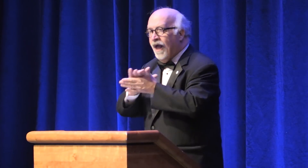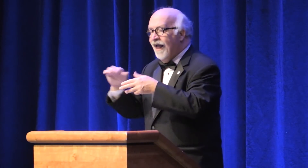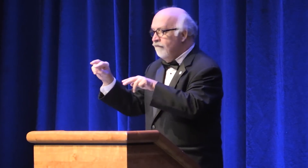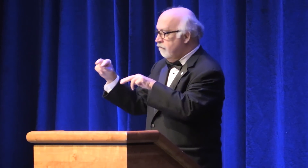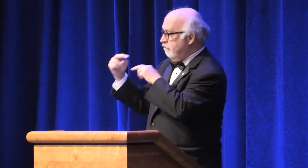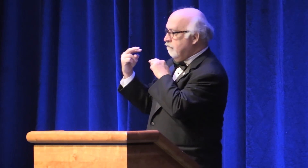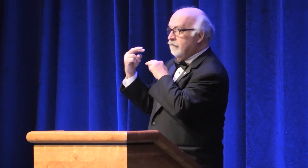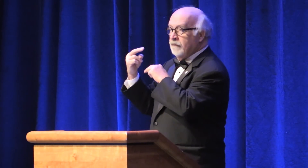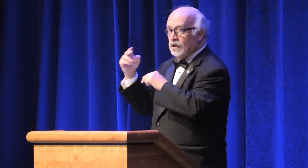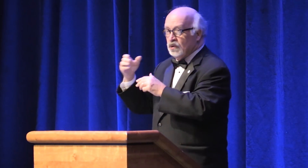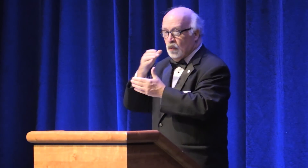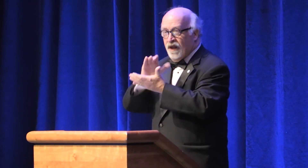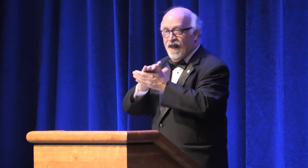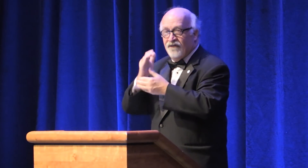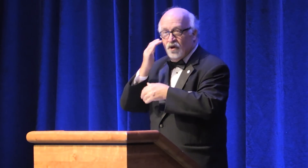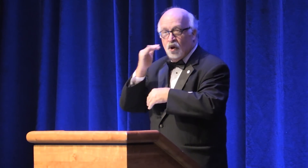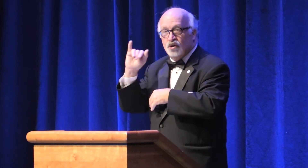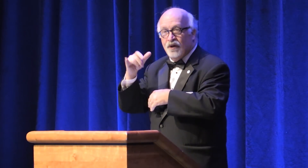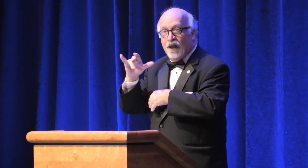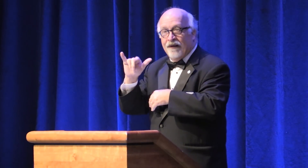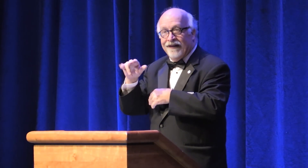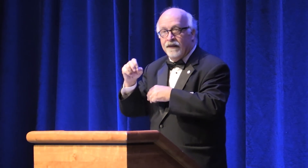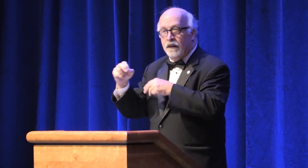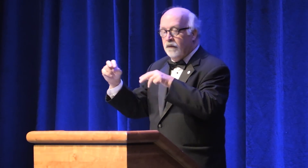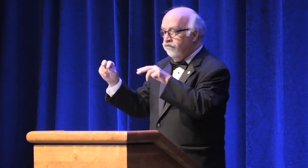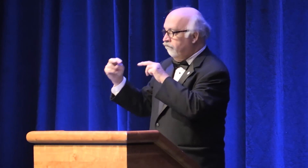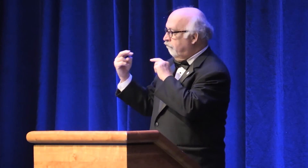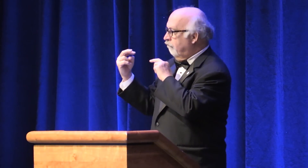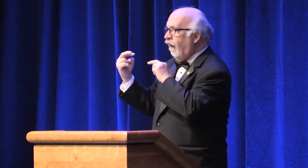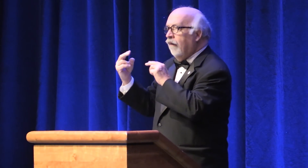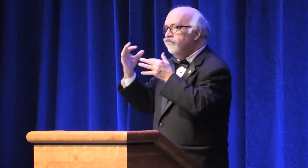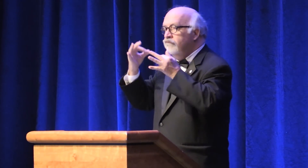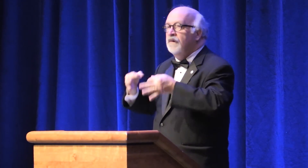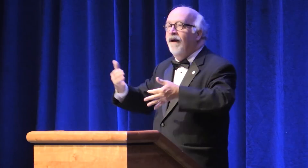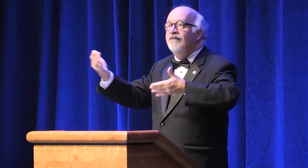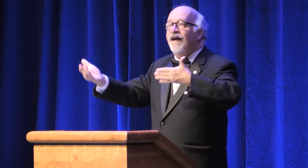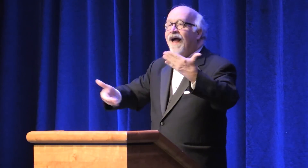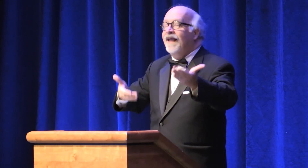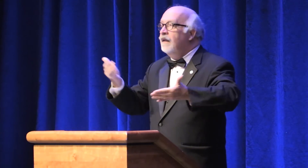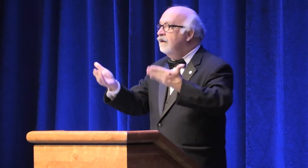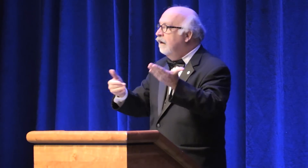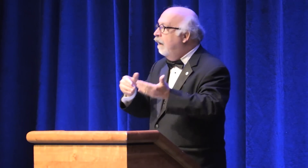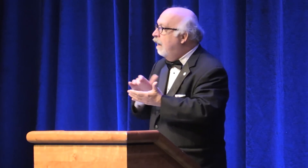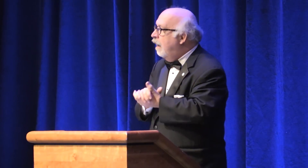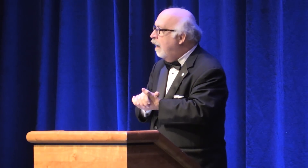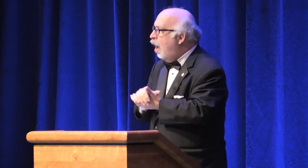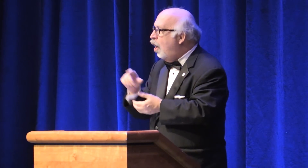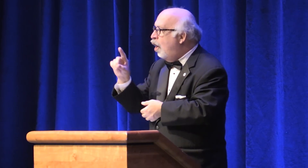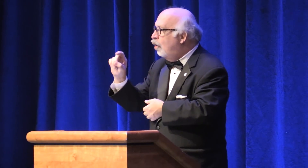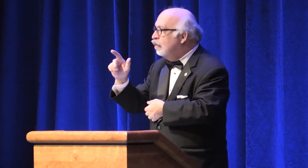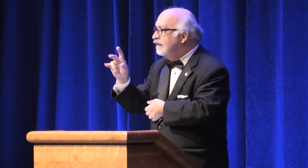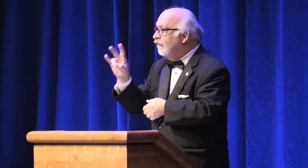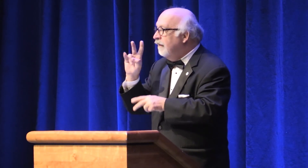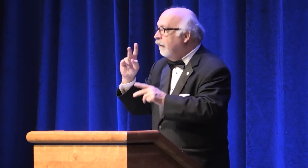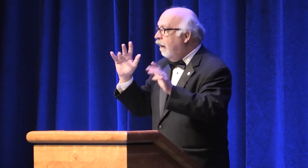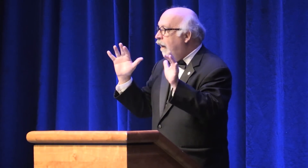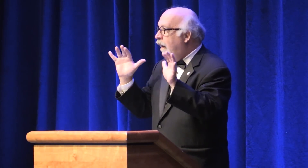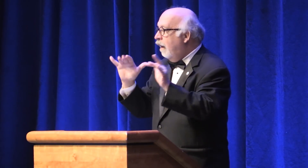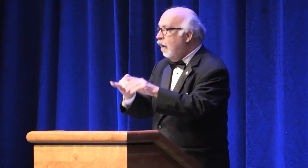So President Kennedy and his wife, Jacqueline Kennedy, had invited some guests to the White